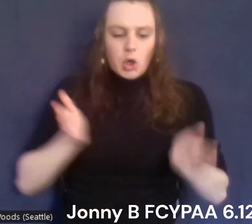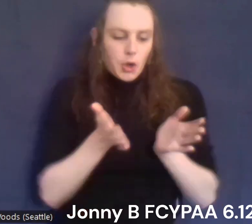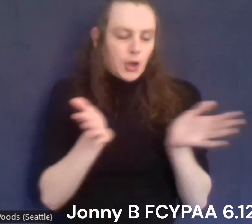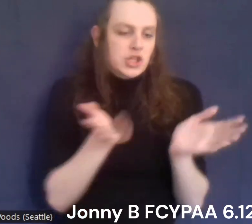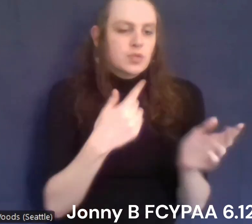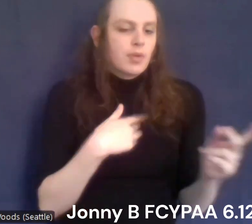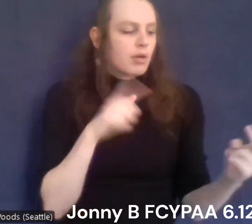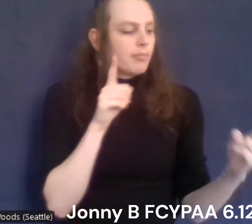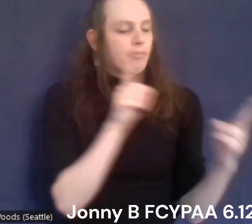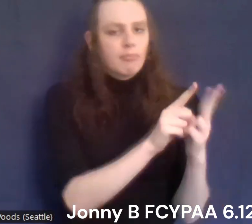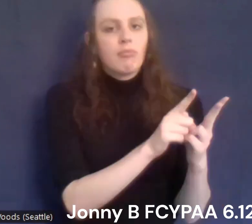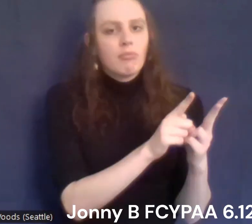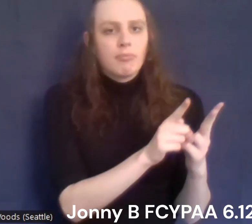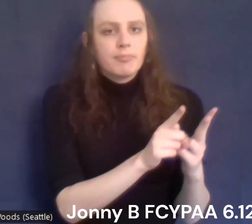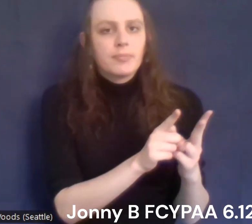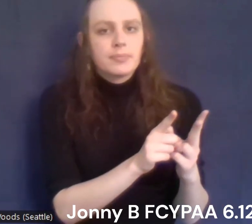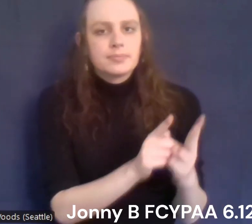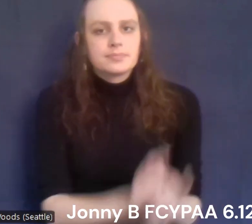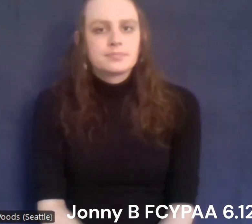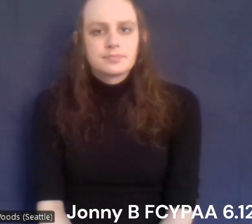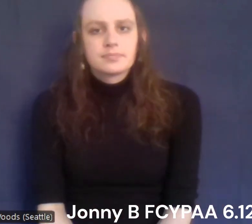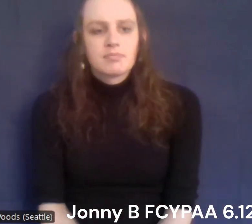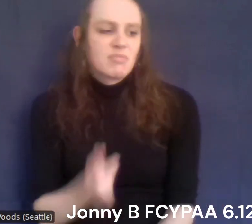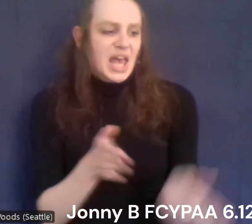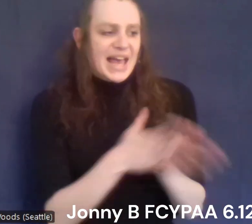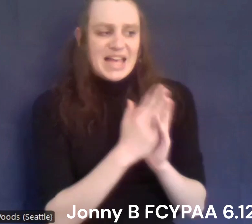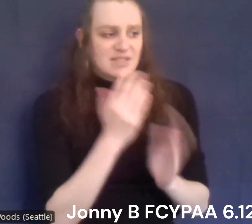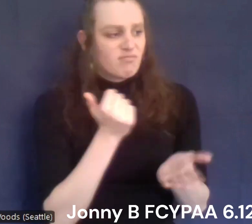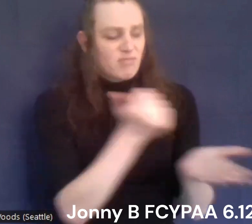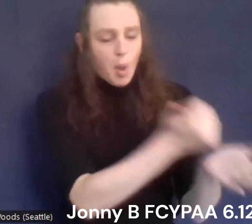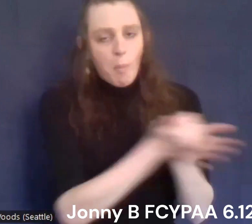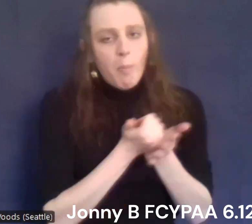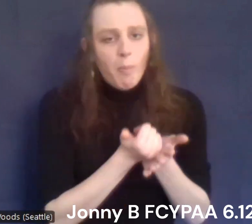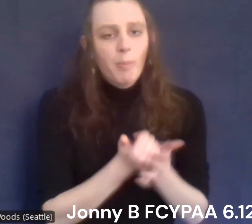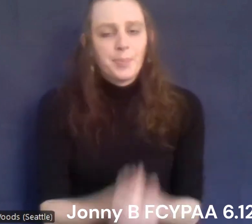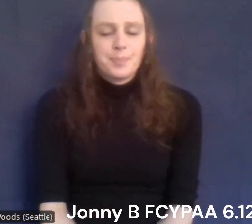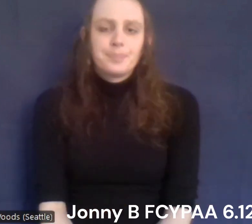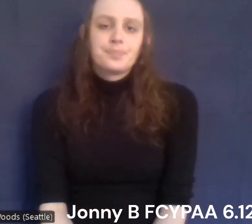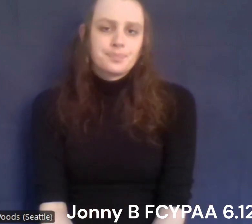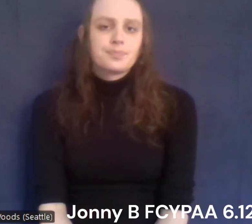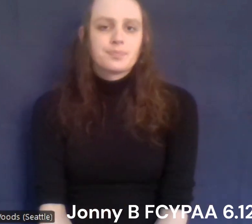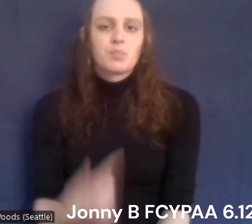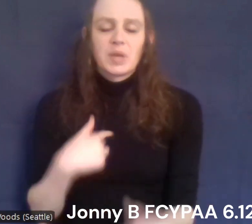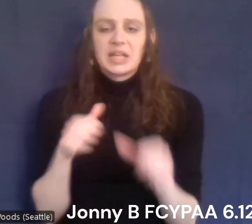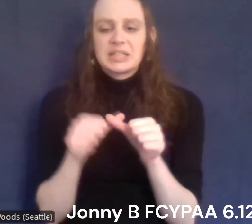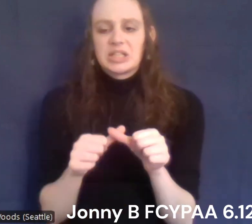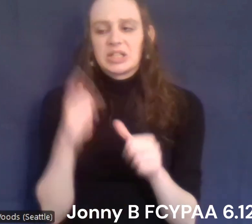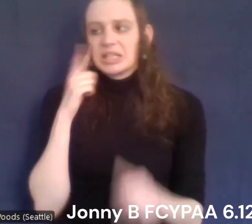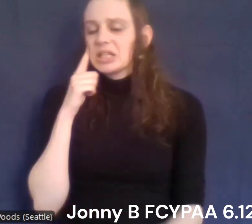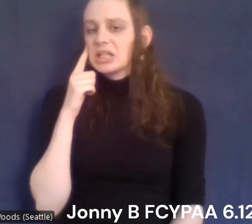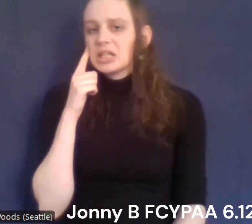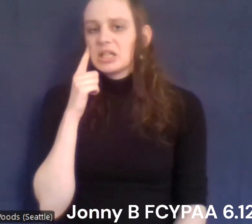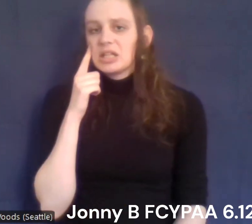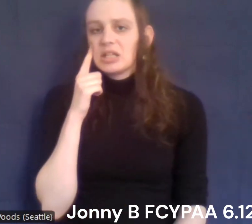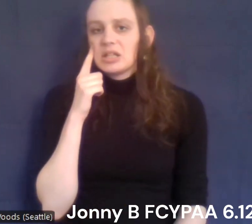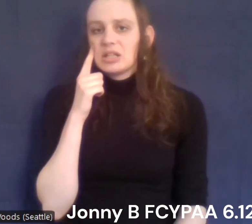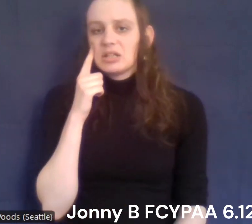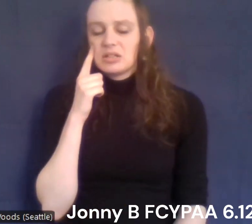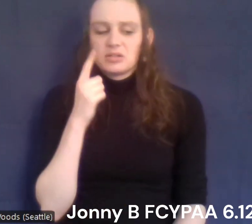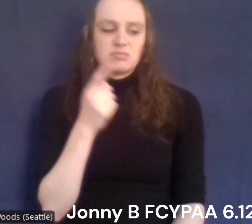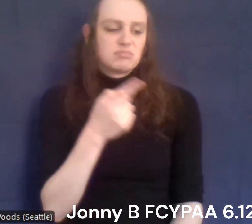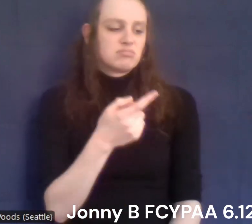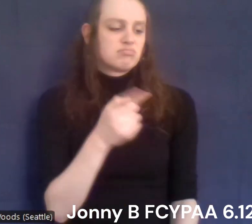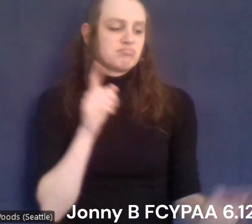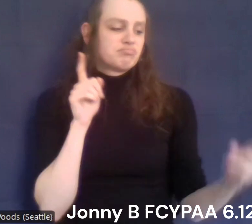I'll continue believing that because um, it was kind of just like I grabbed onto their shirts, they grabbed onto my shirts, and off we